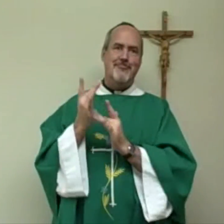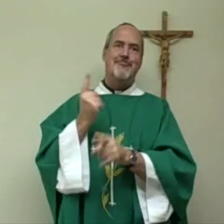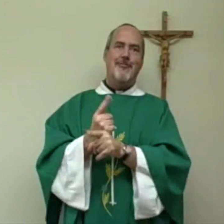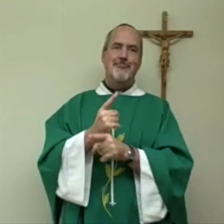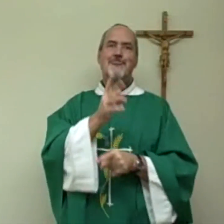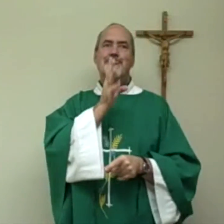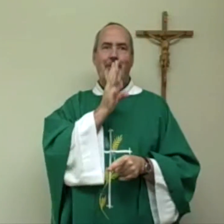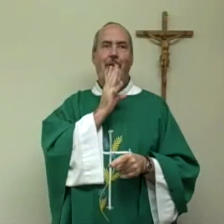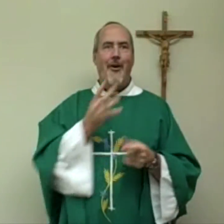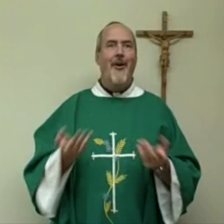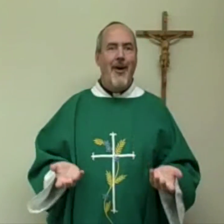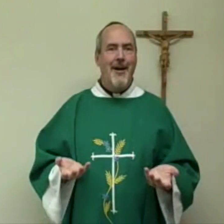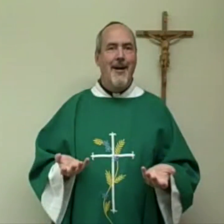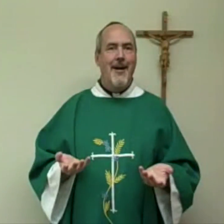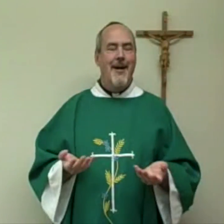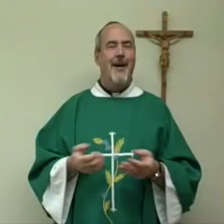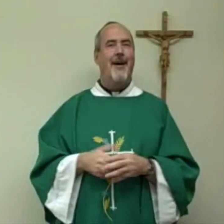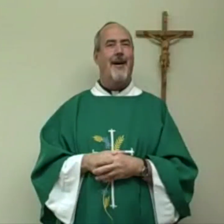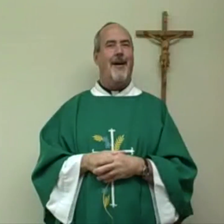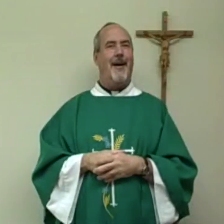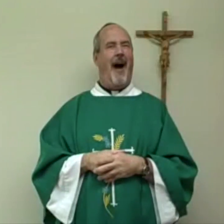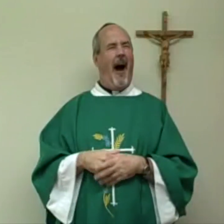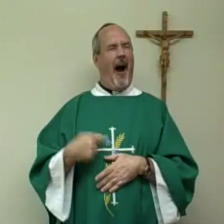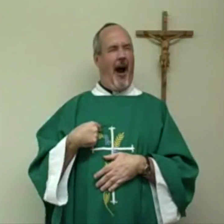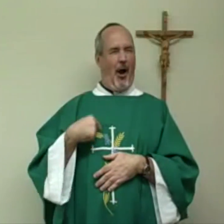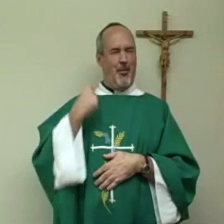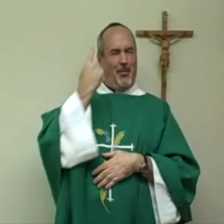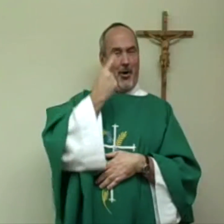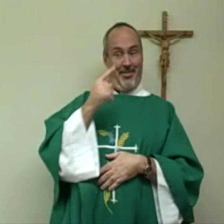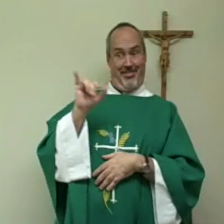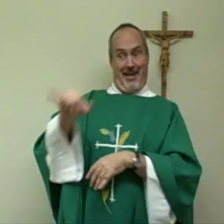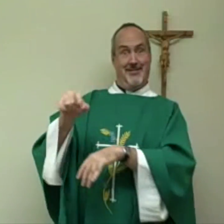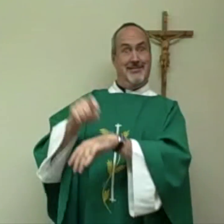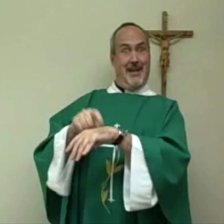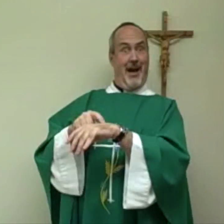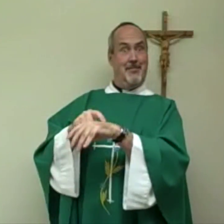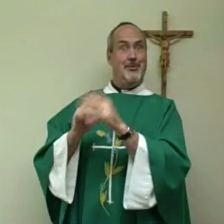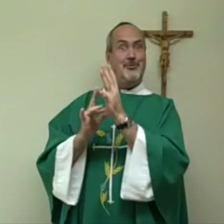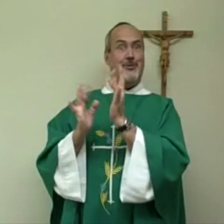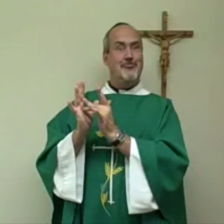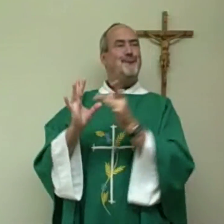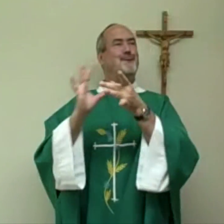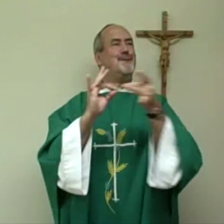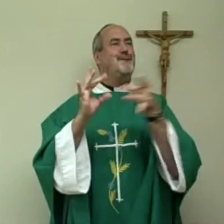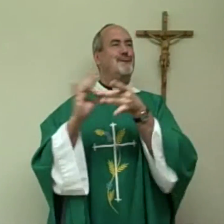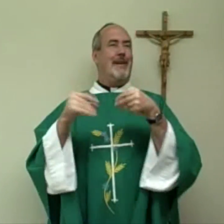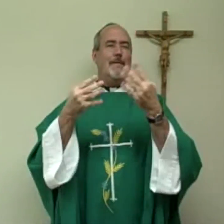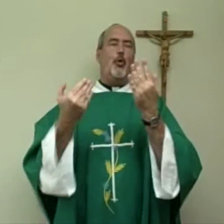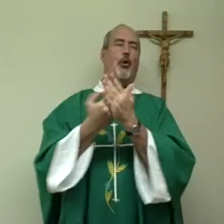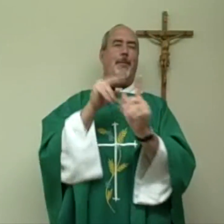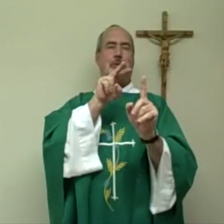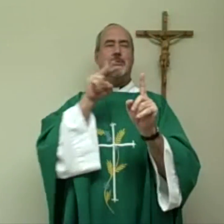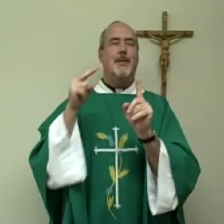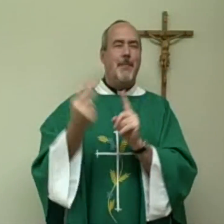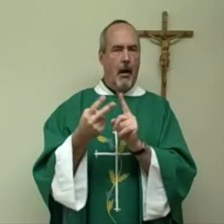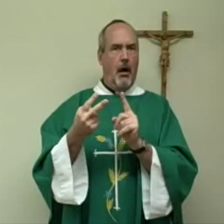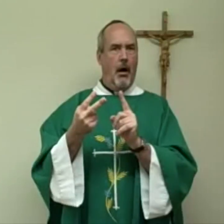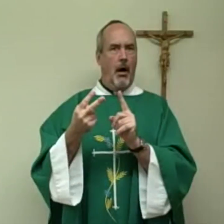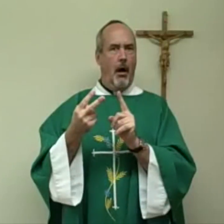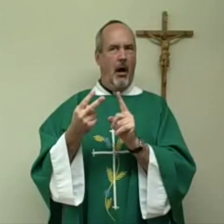our mind, that we have already committed adultery. And what he says is right. And during that time, Jesus